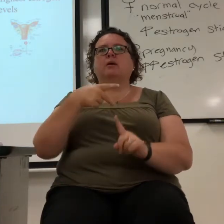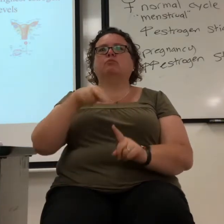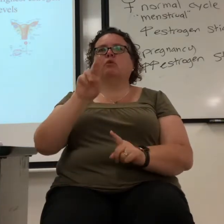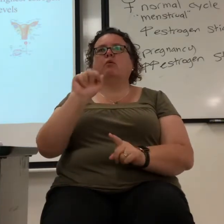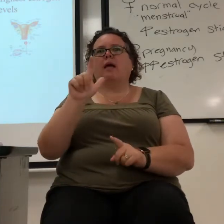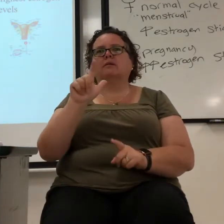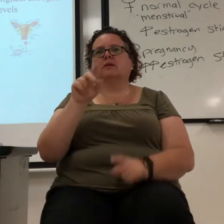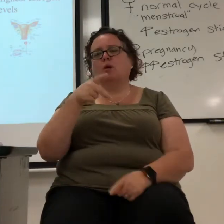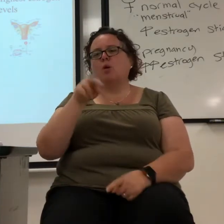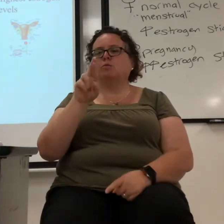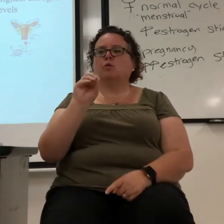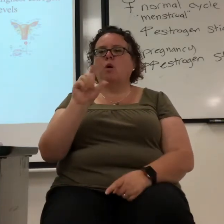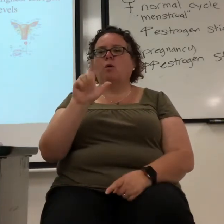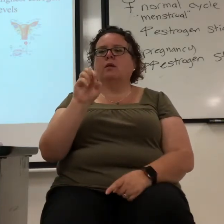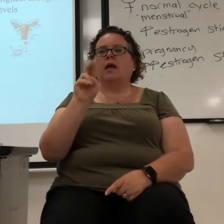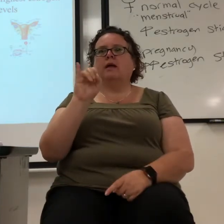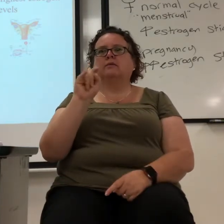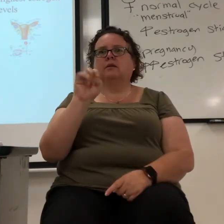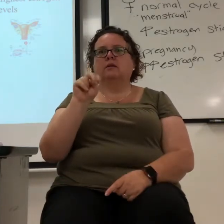letdown.